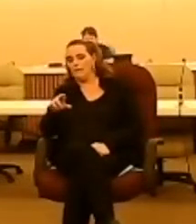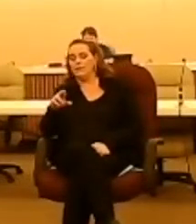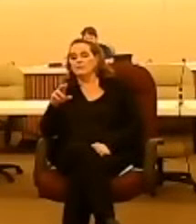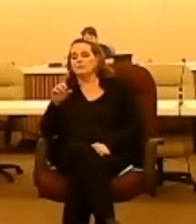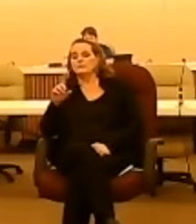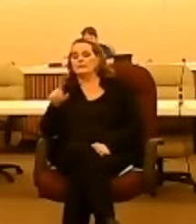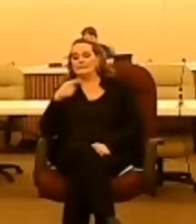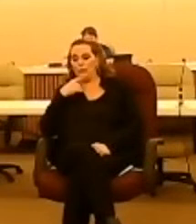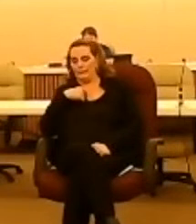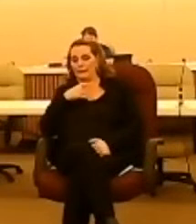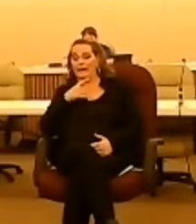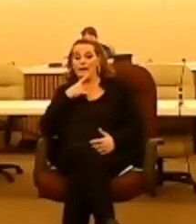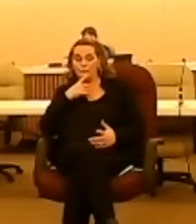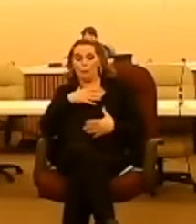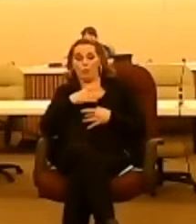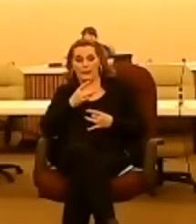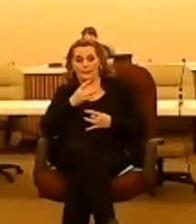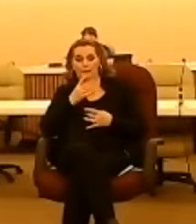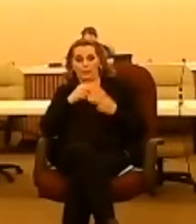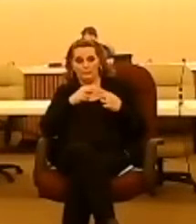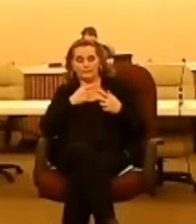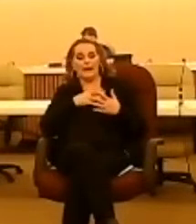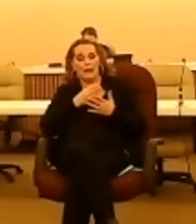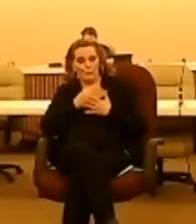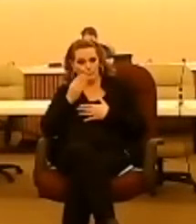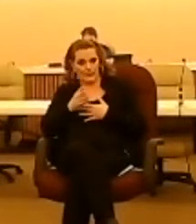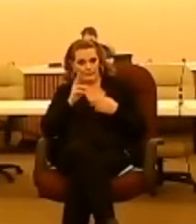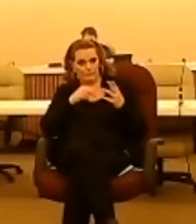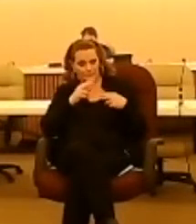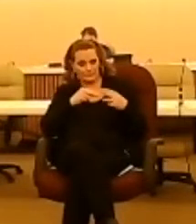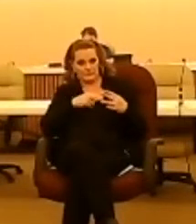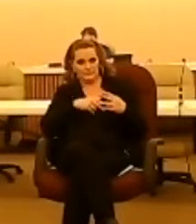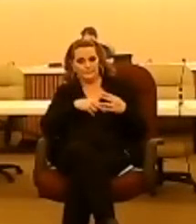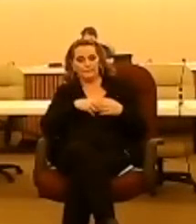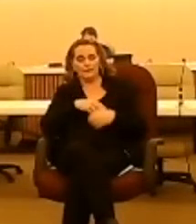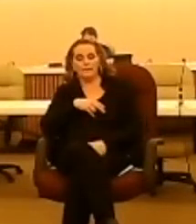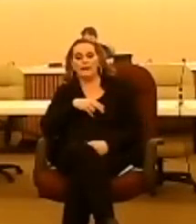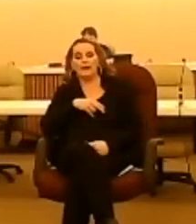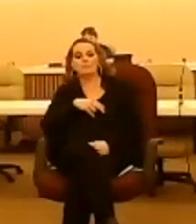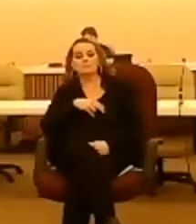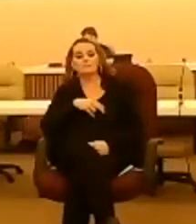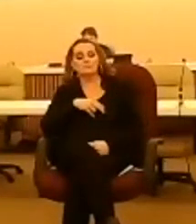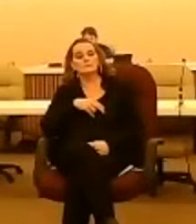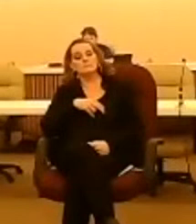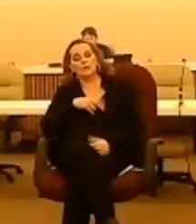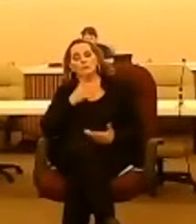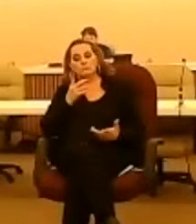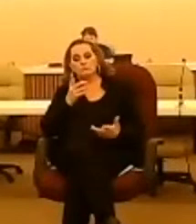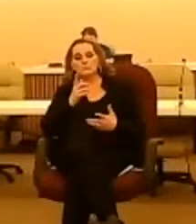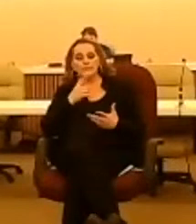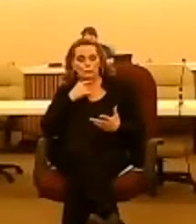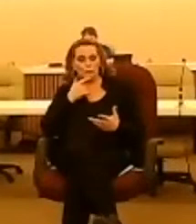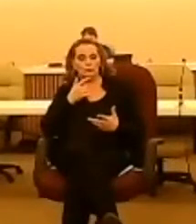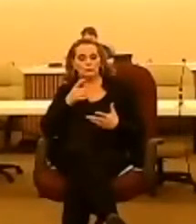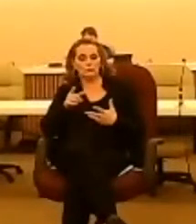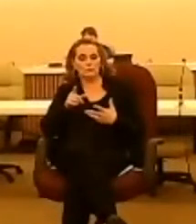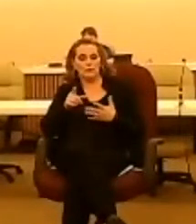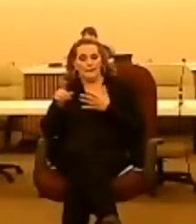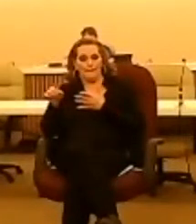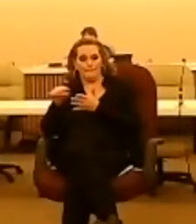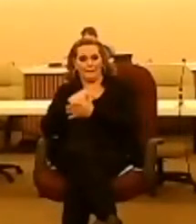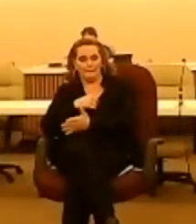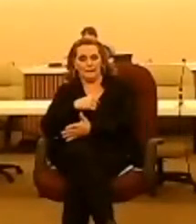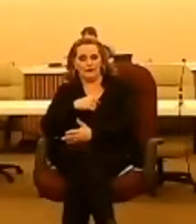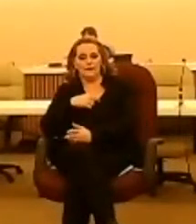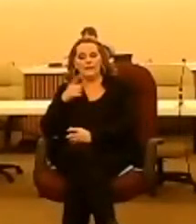he told me, if you like the building, I buy it, and with the time you pay me the money. And we agreed in that